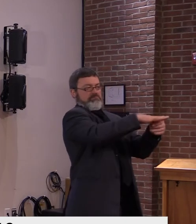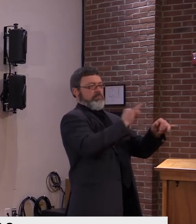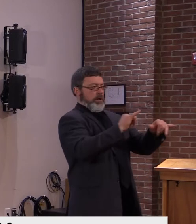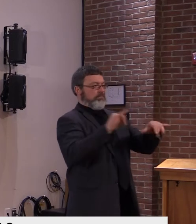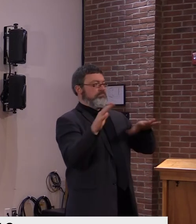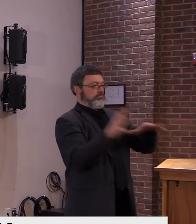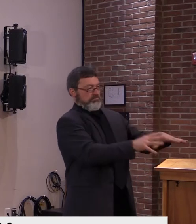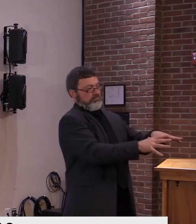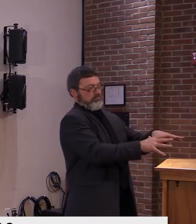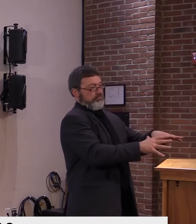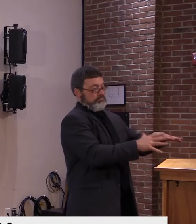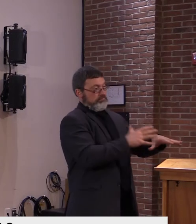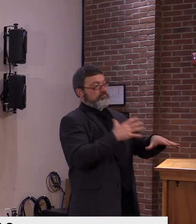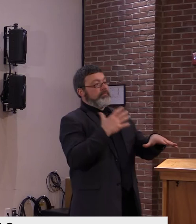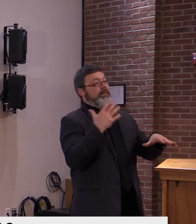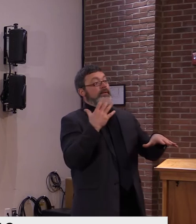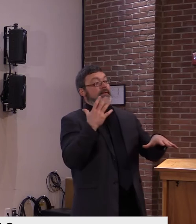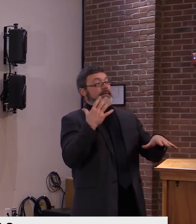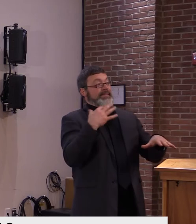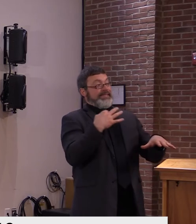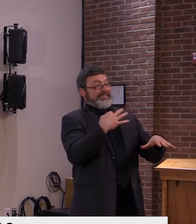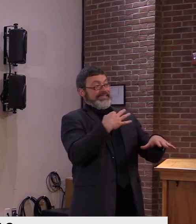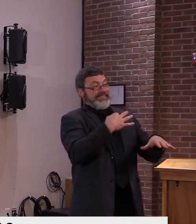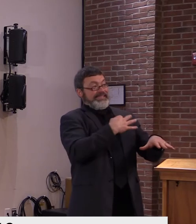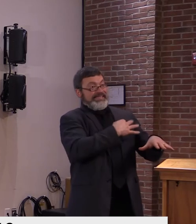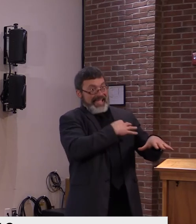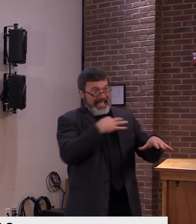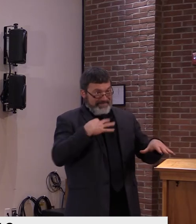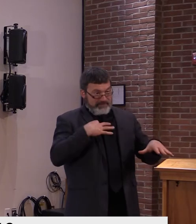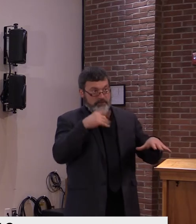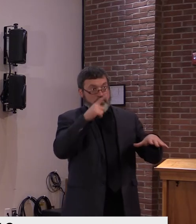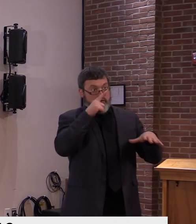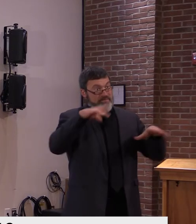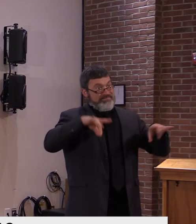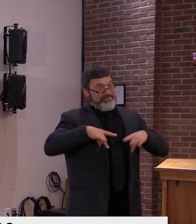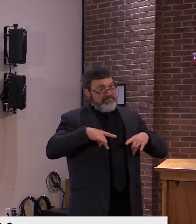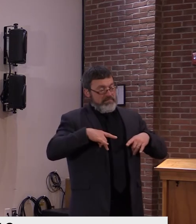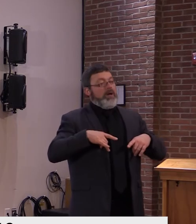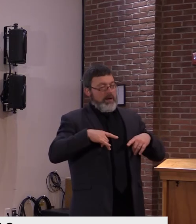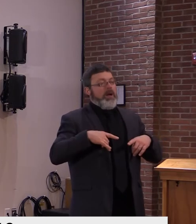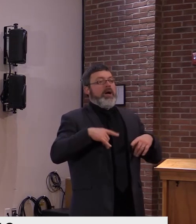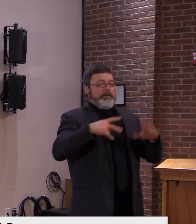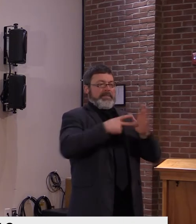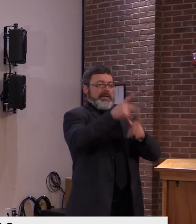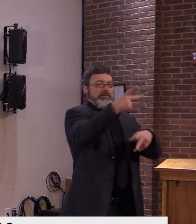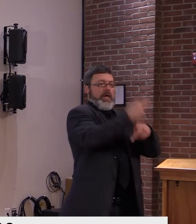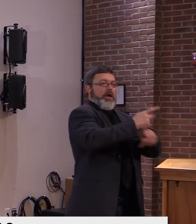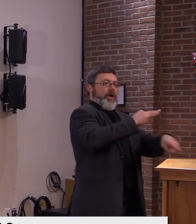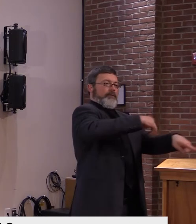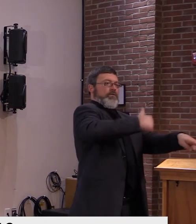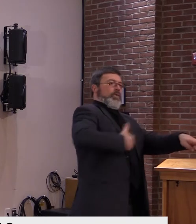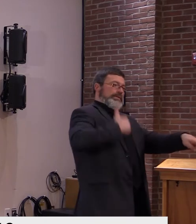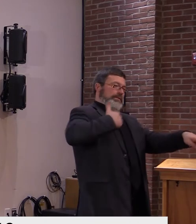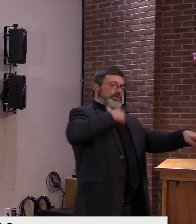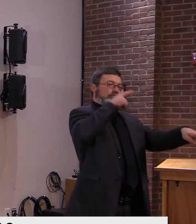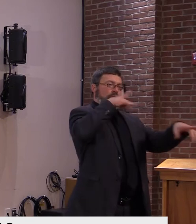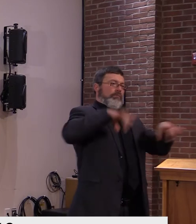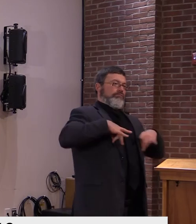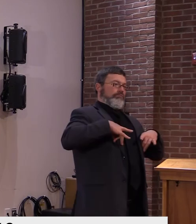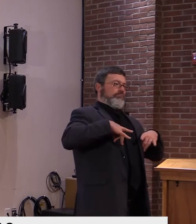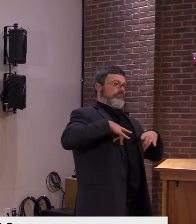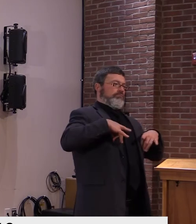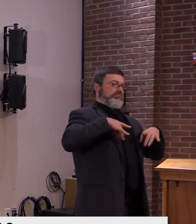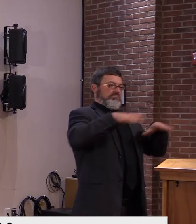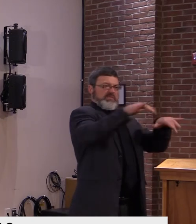patients are only taking care of positive patients, and vice versa. Those who are taking care of negative are only taking care of negative.